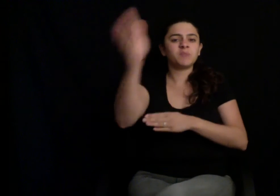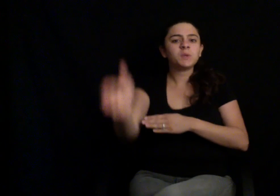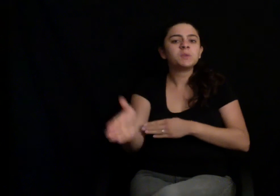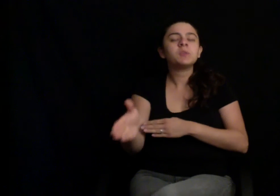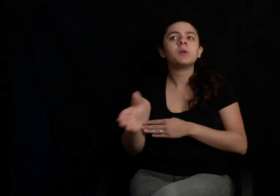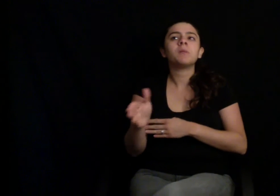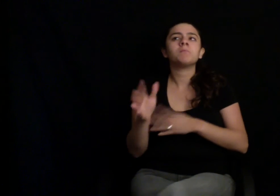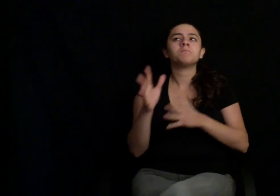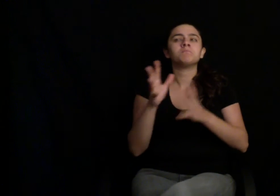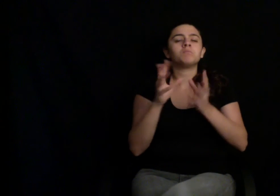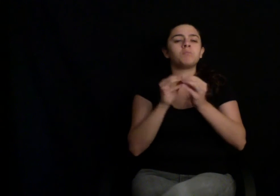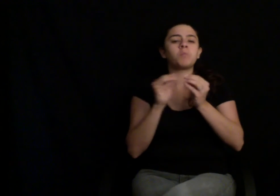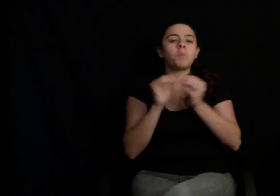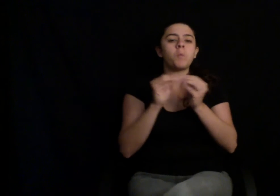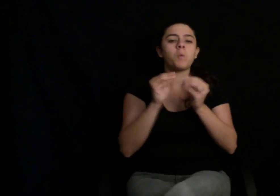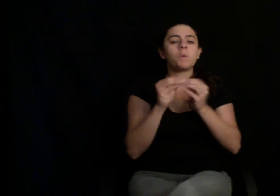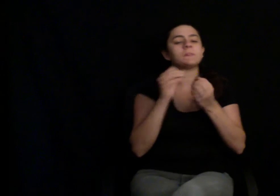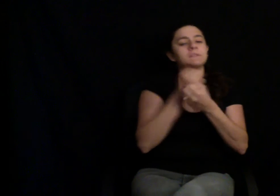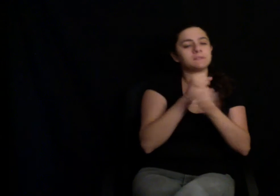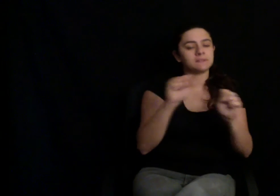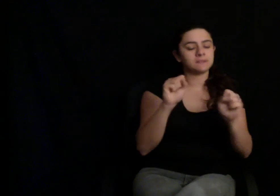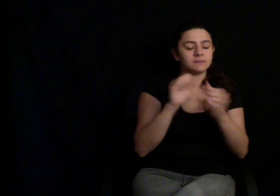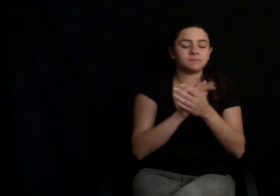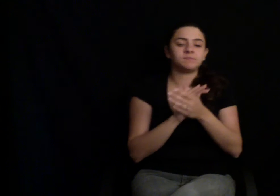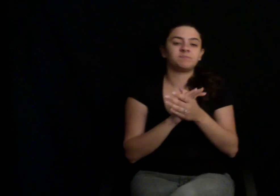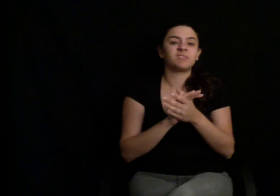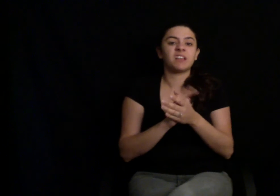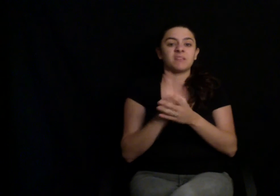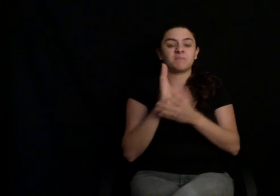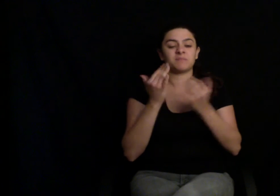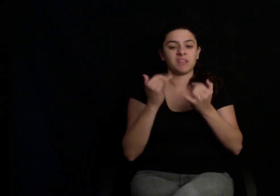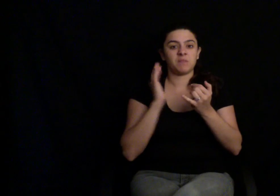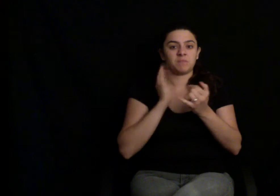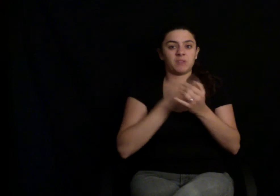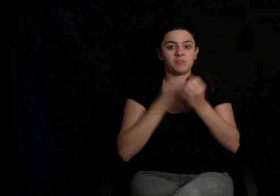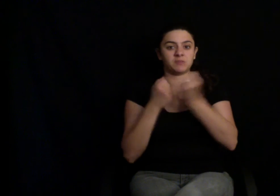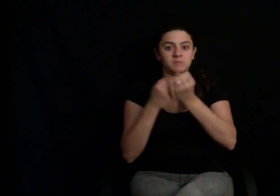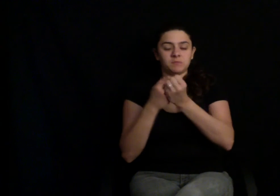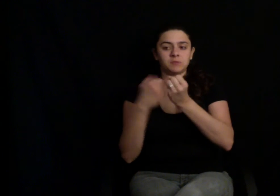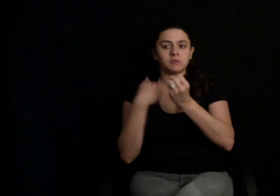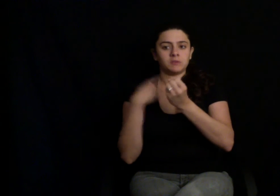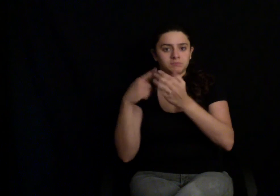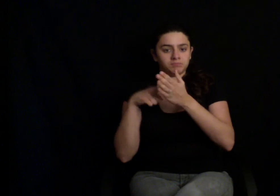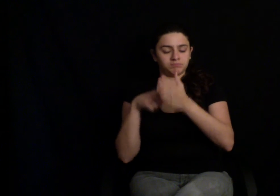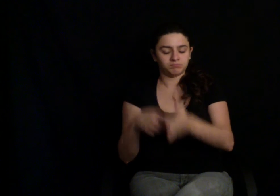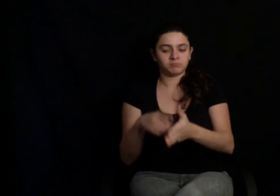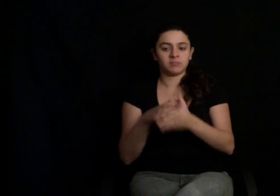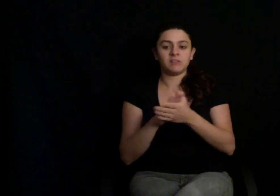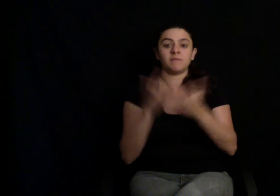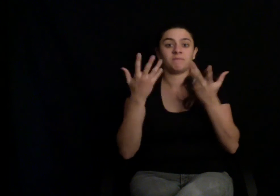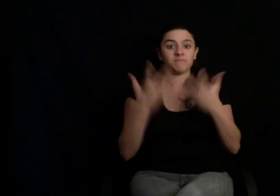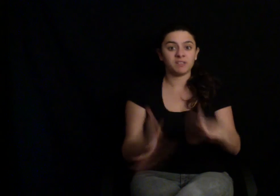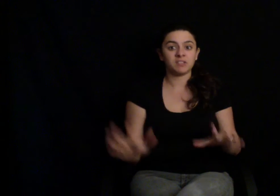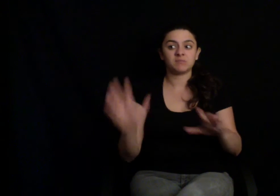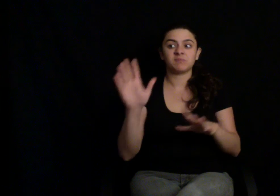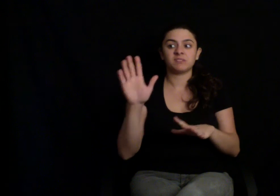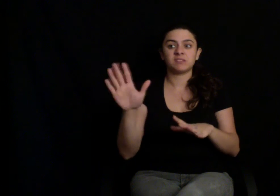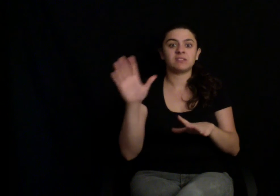fame. After a word from our sponsor, we'll talk about Alexander's reunion with Tom Cruise, Hollywood's relationship with the internet, and